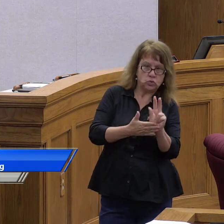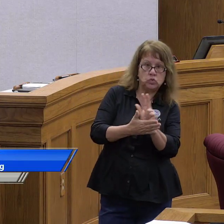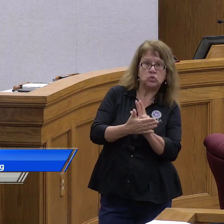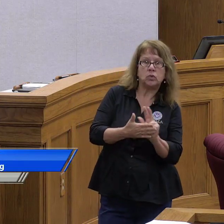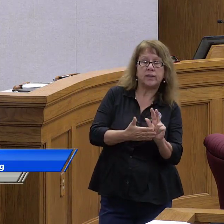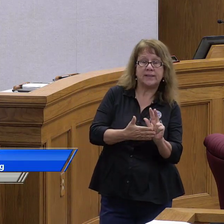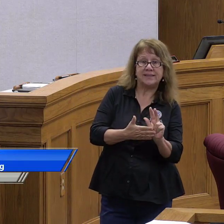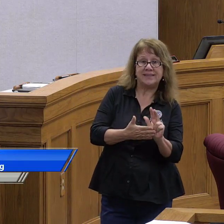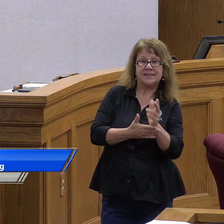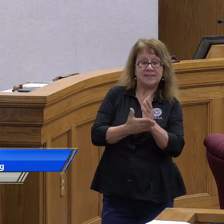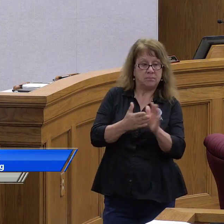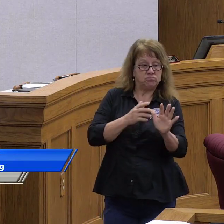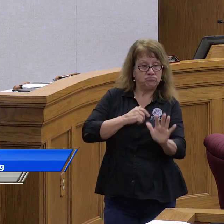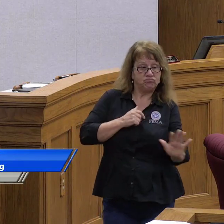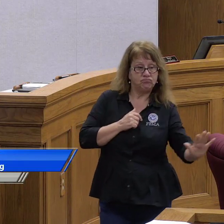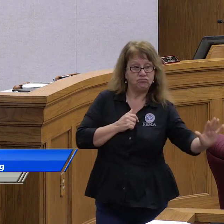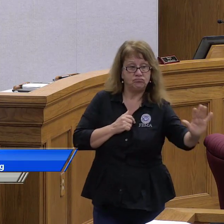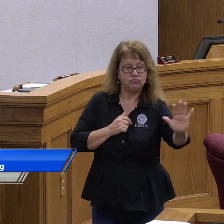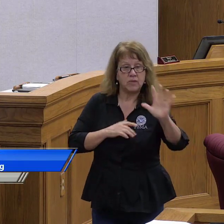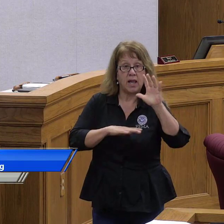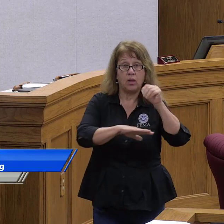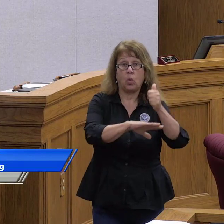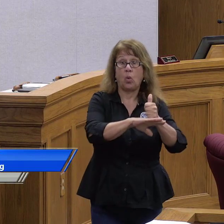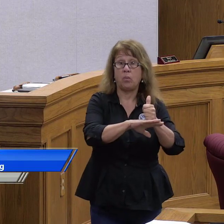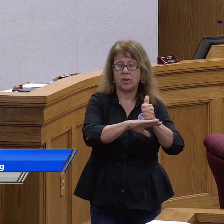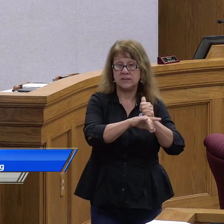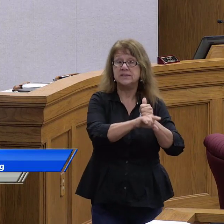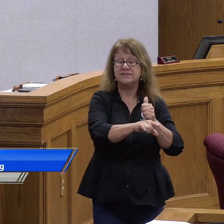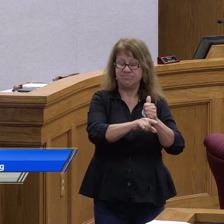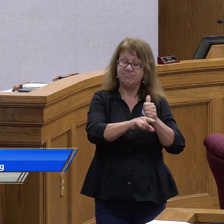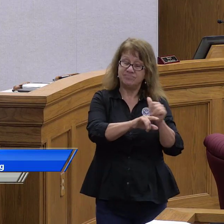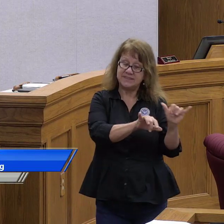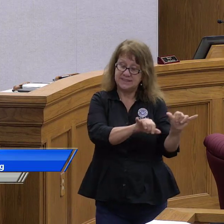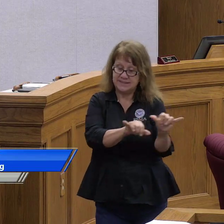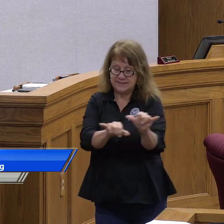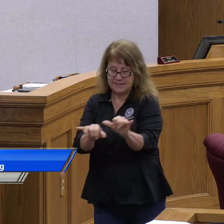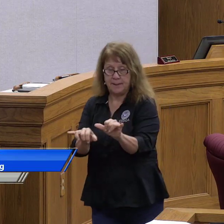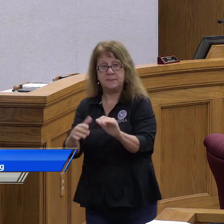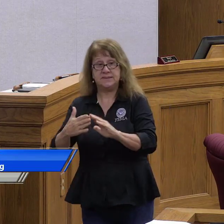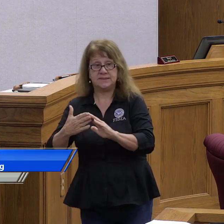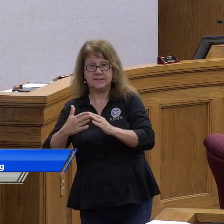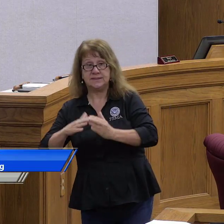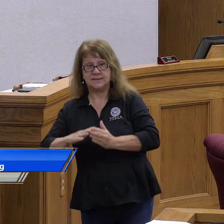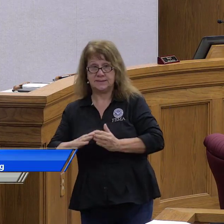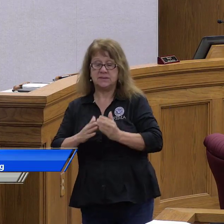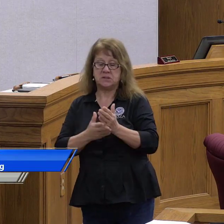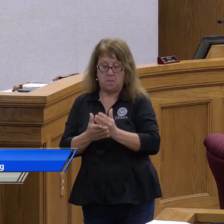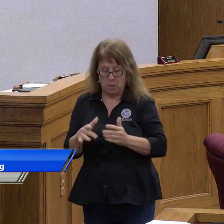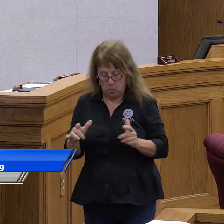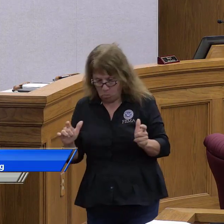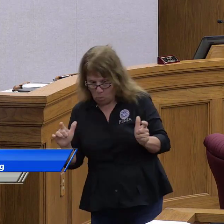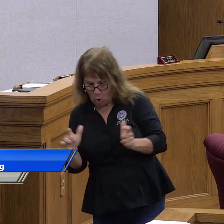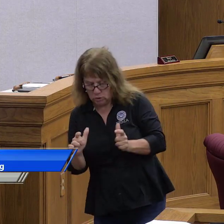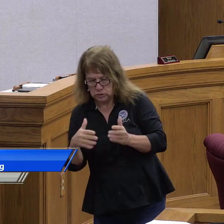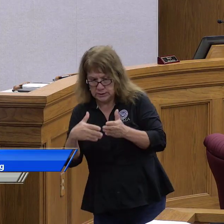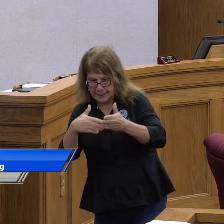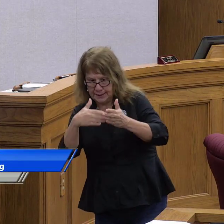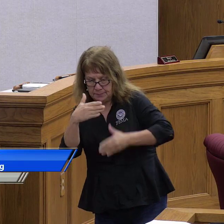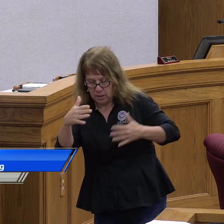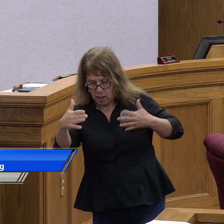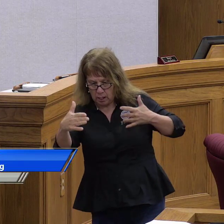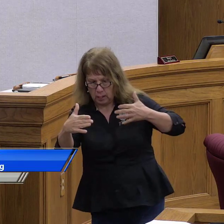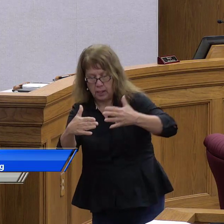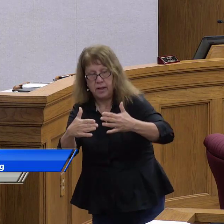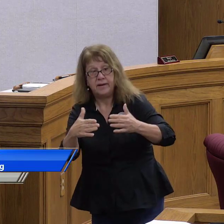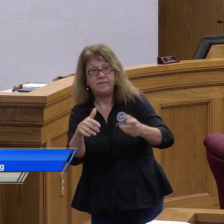unincorporated area, and I suspect the city are in about the same shape. Maybe the smaller ones are getting closer to a complete first pass,